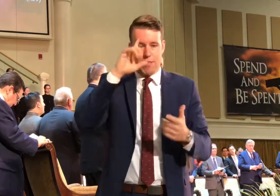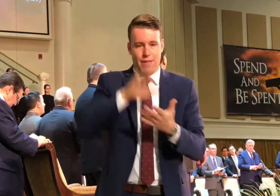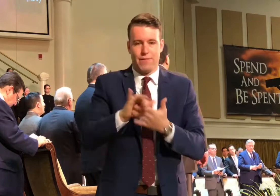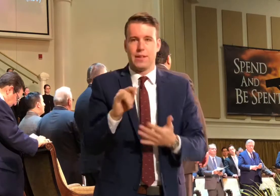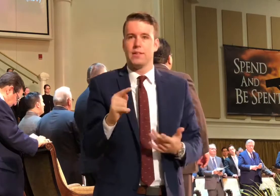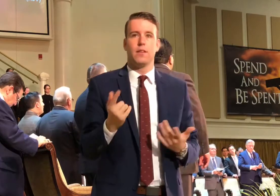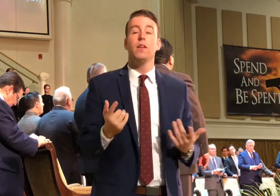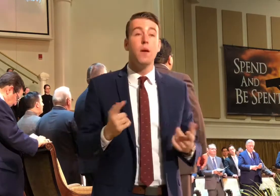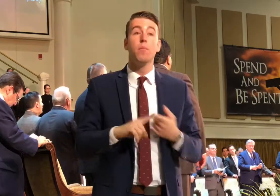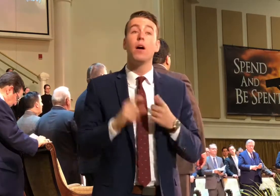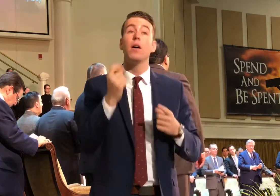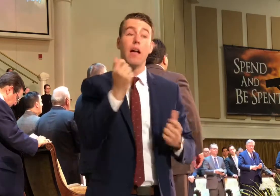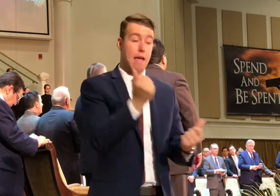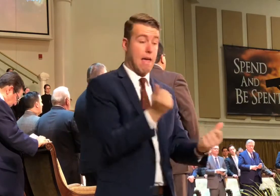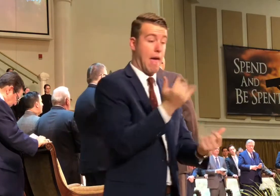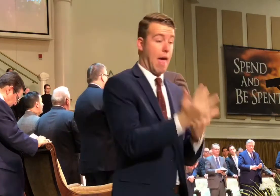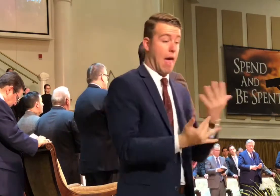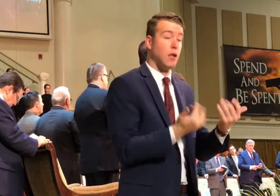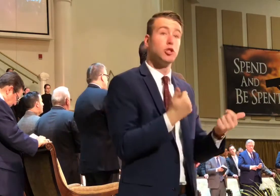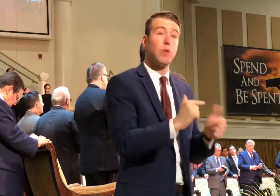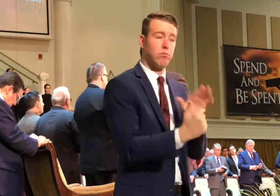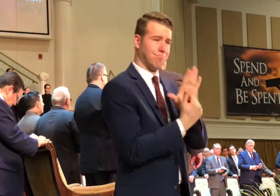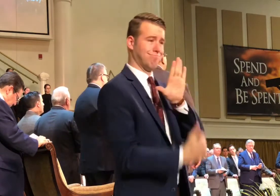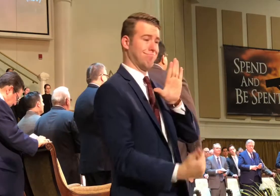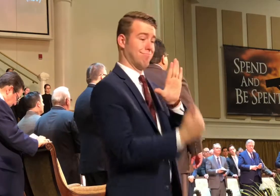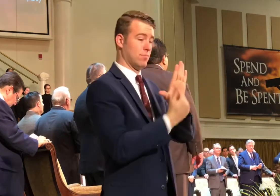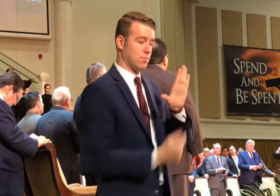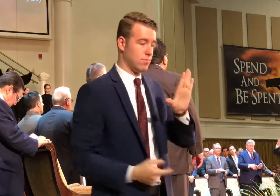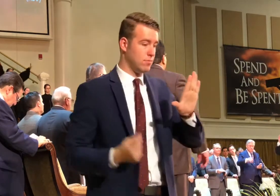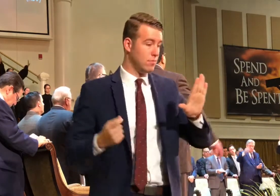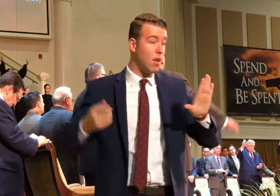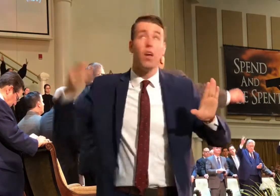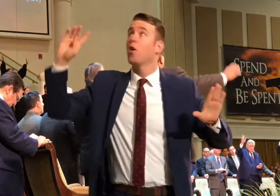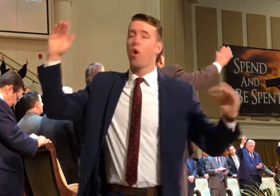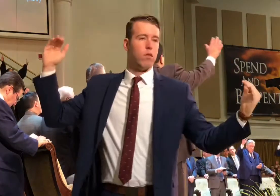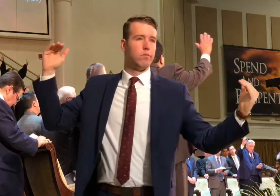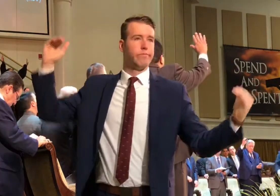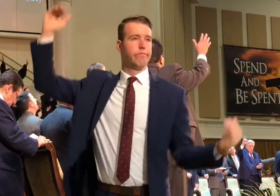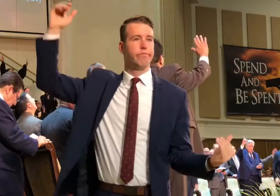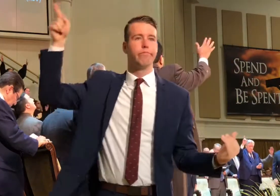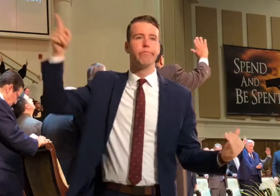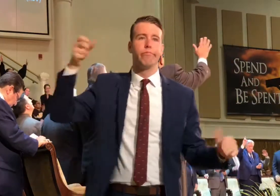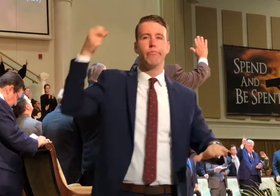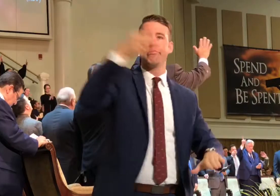But as much as hell is going to throw at us, our God is that much greater.